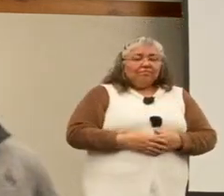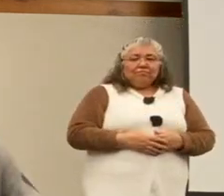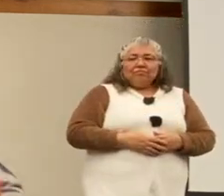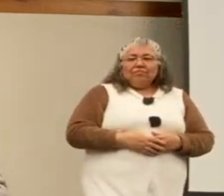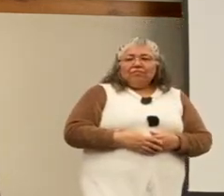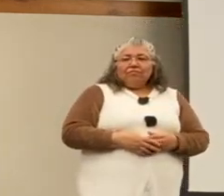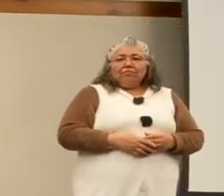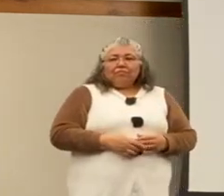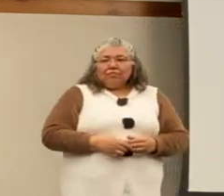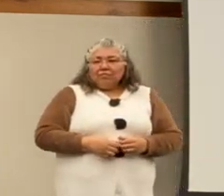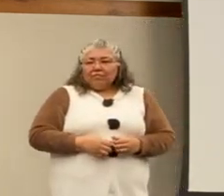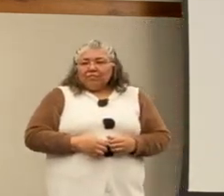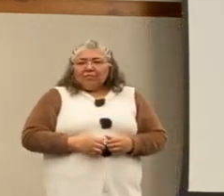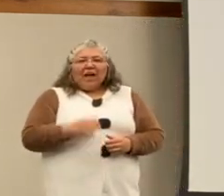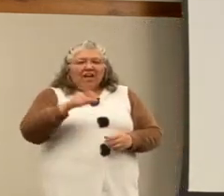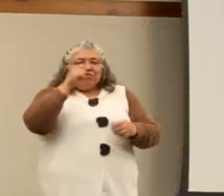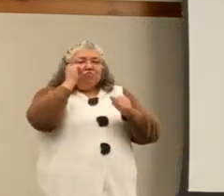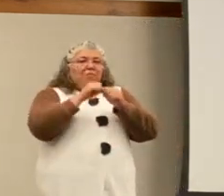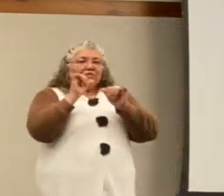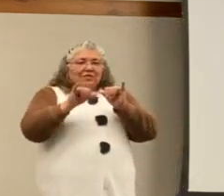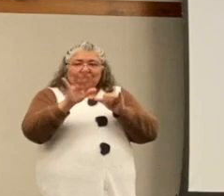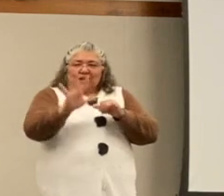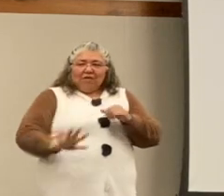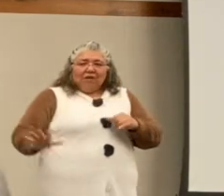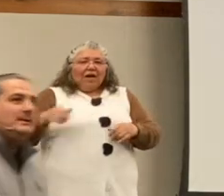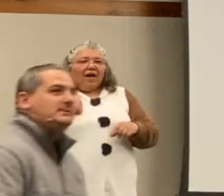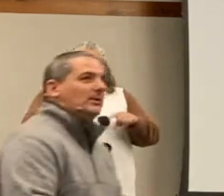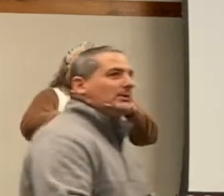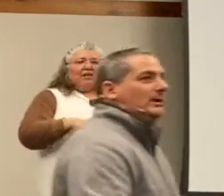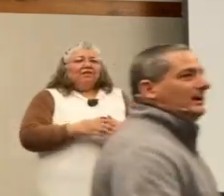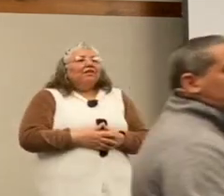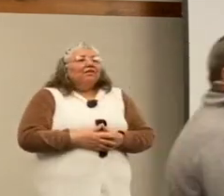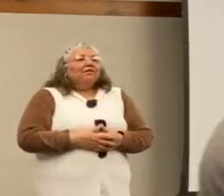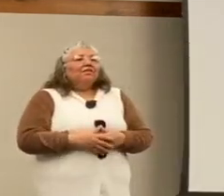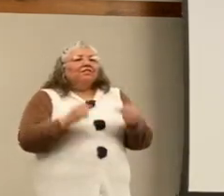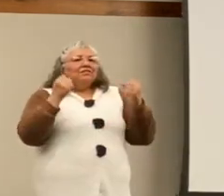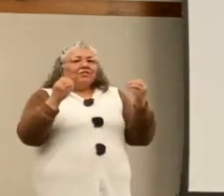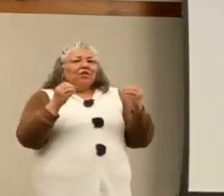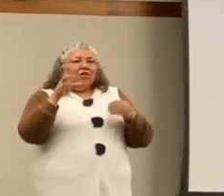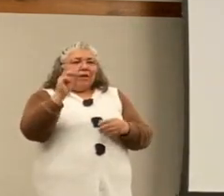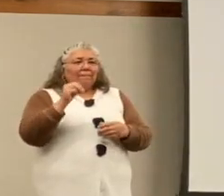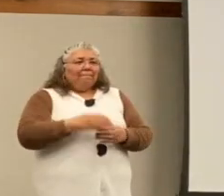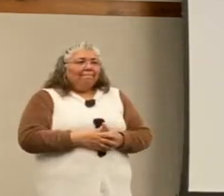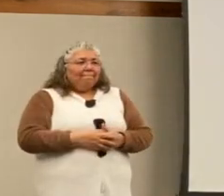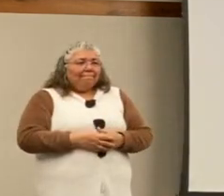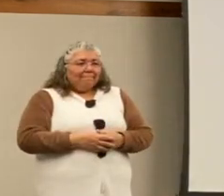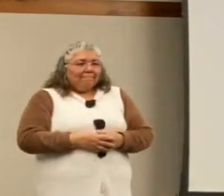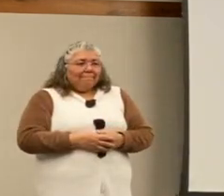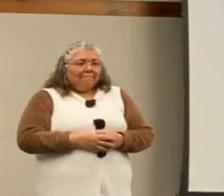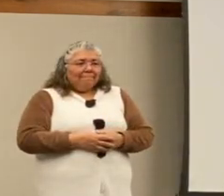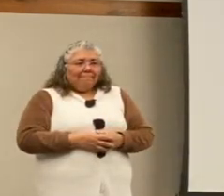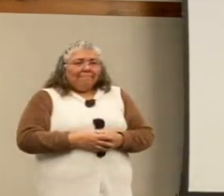Gotta remember to stay right here. I can't. So